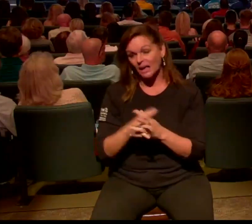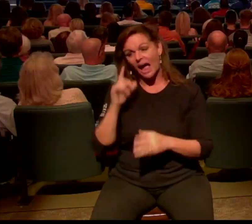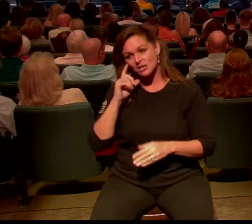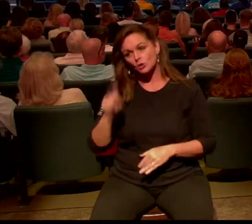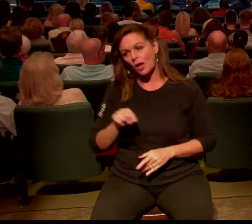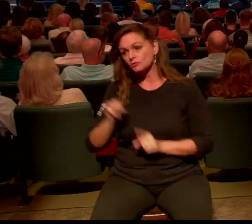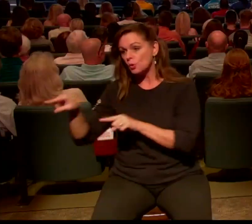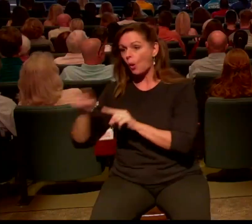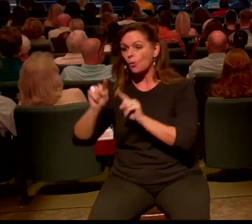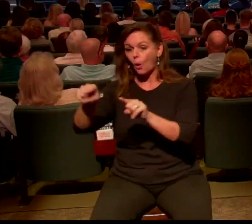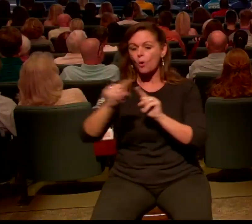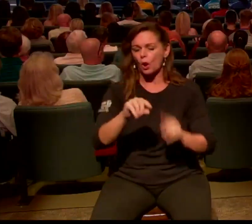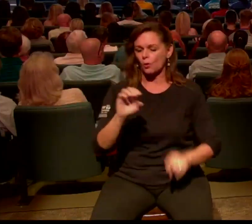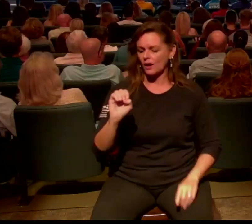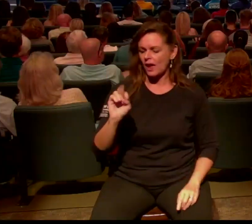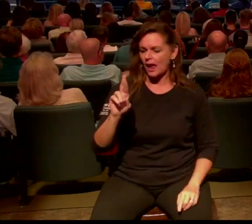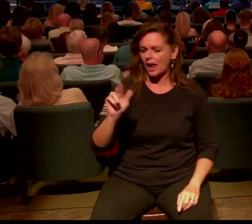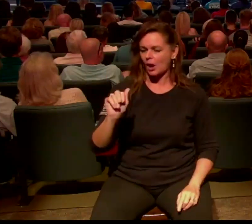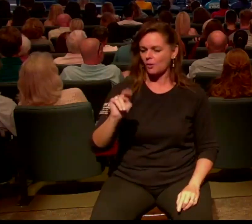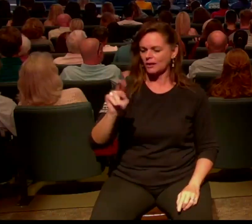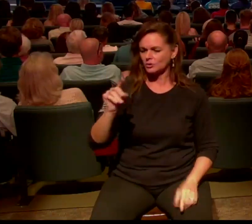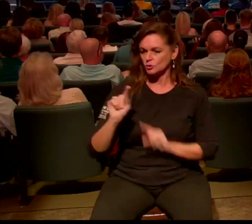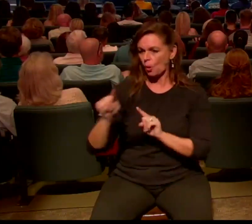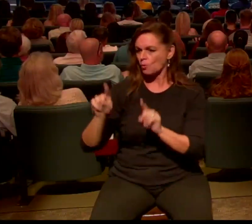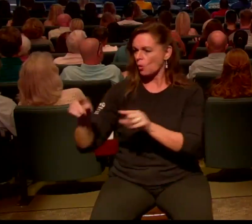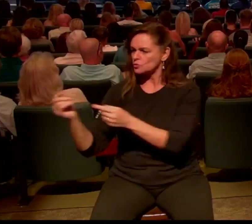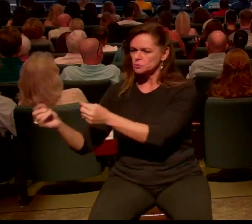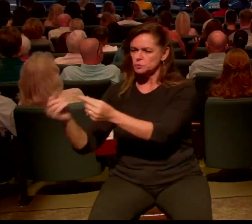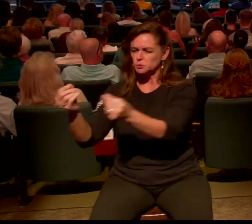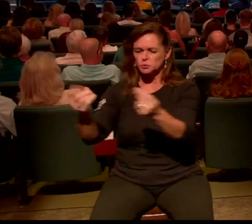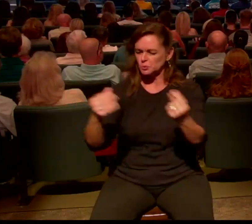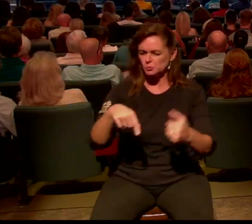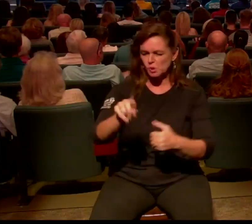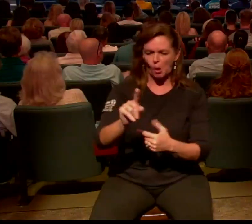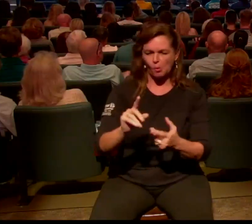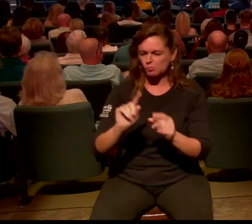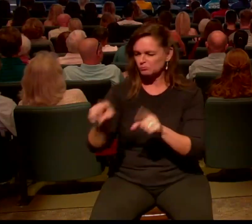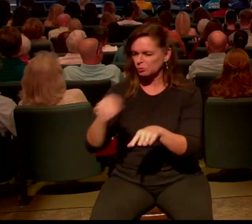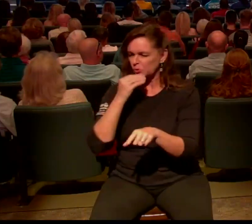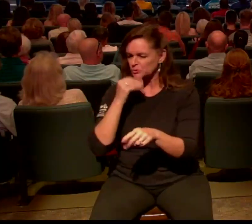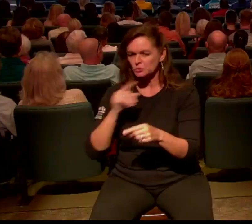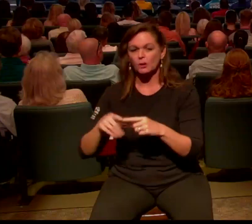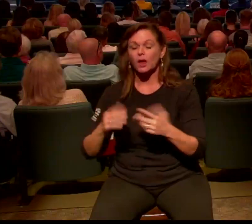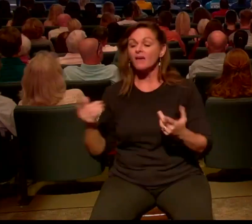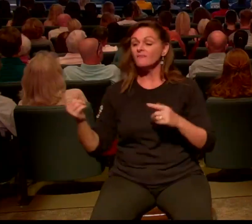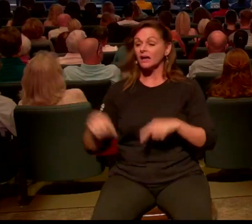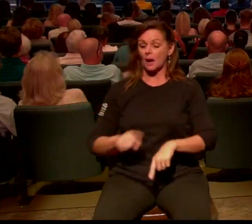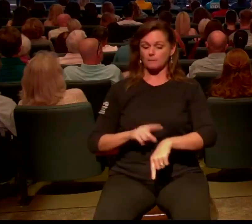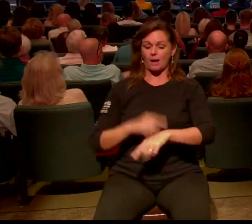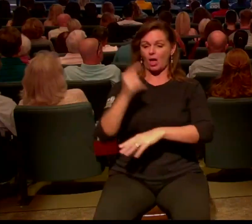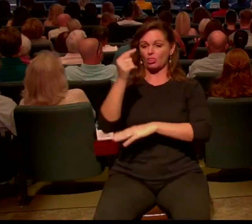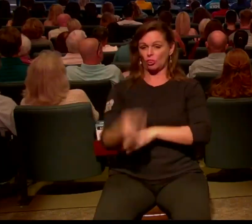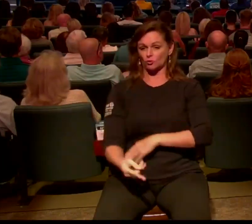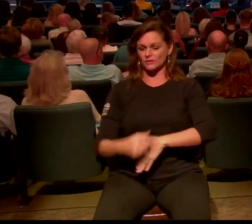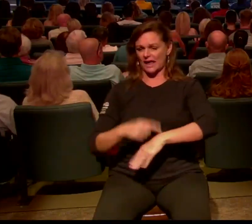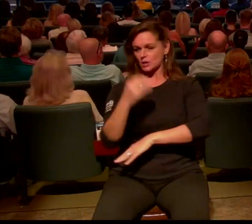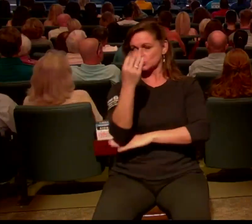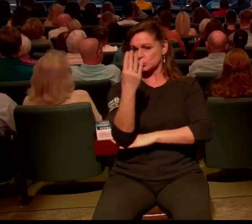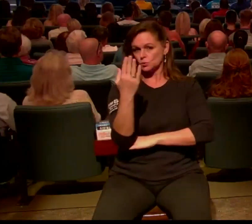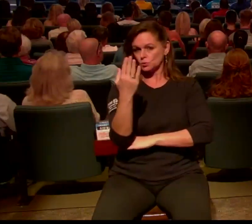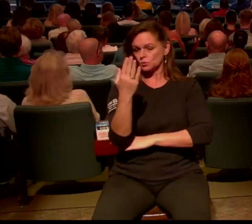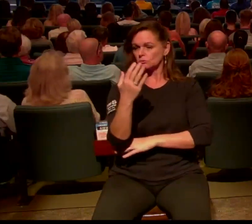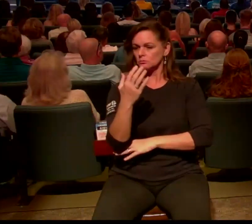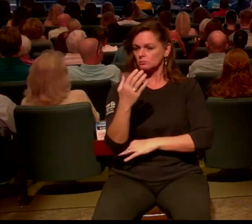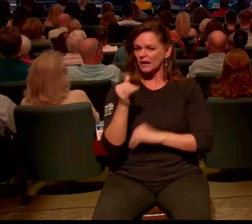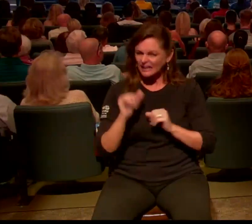do errands. He said, would it be possible that if I came by every Thursday at noon, could I do errands